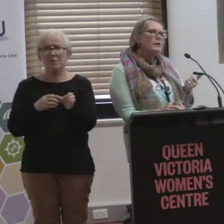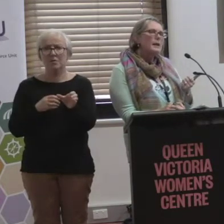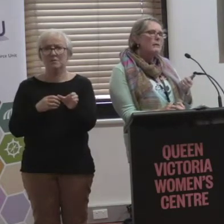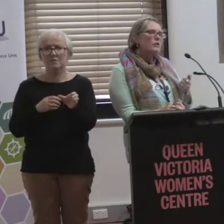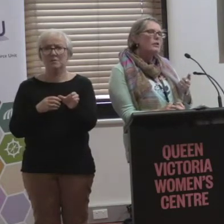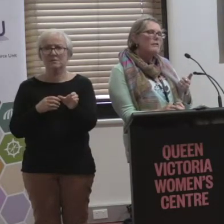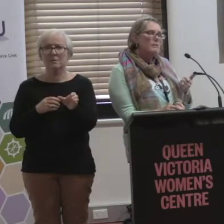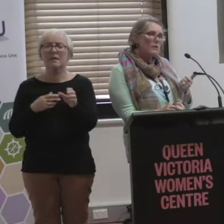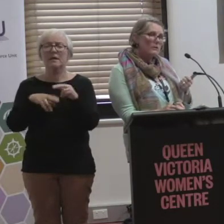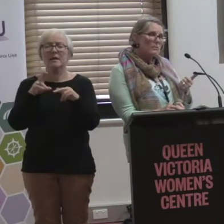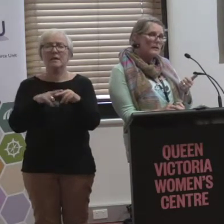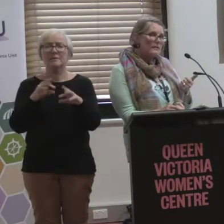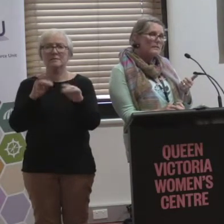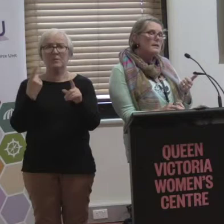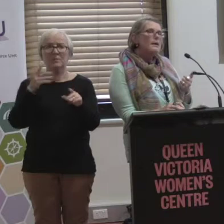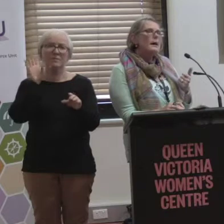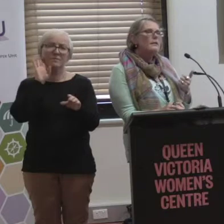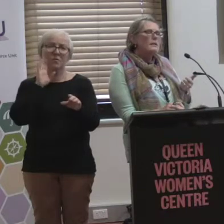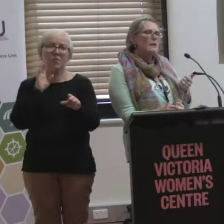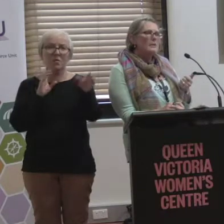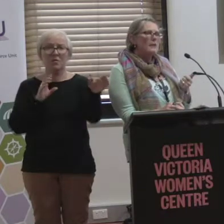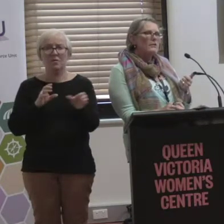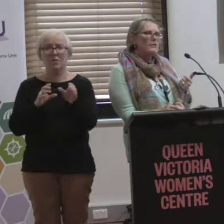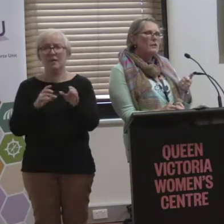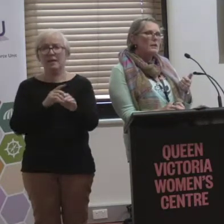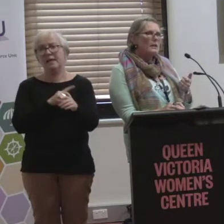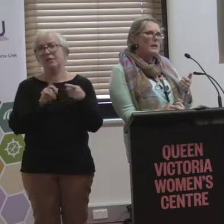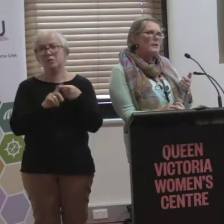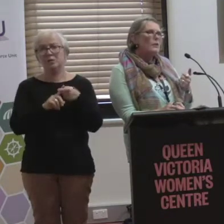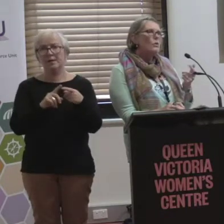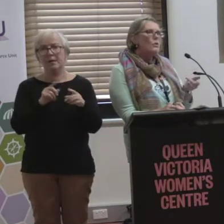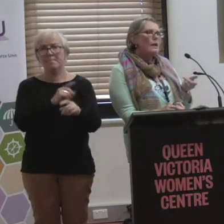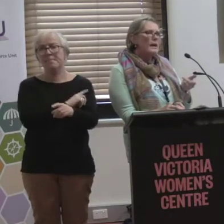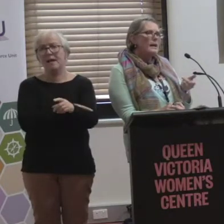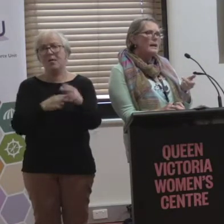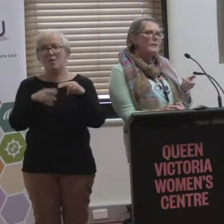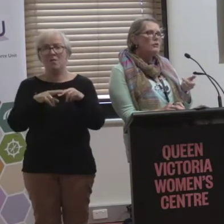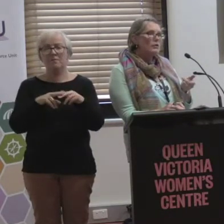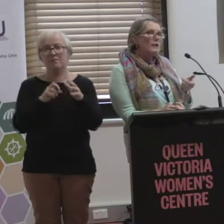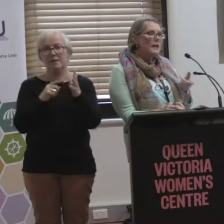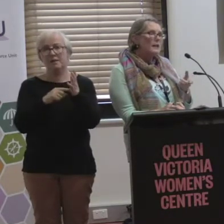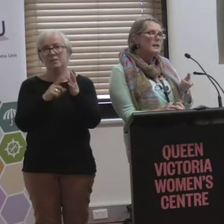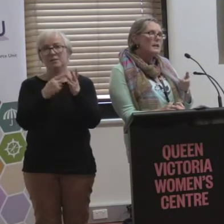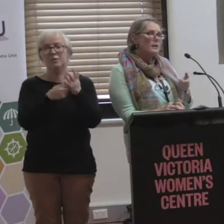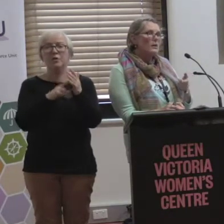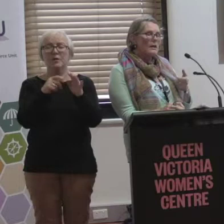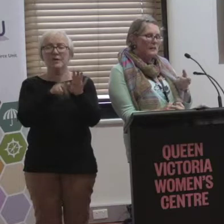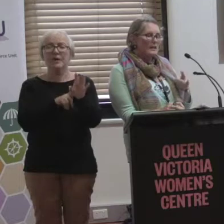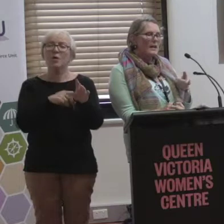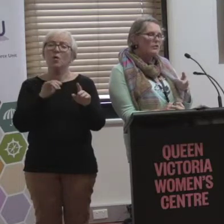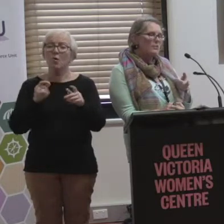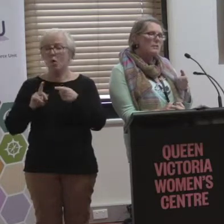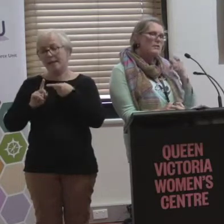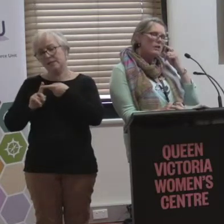an enduring power of attorney for personal matters under the Powers of Attorney Act, or a enduring guardian under